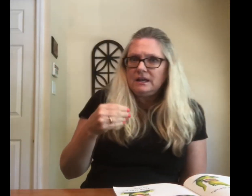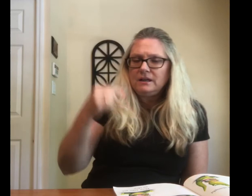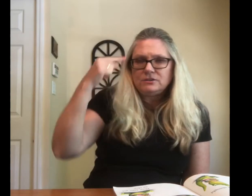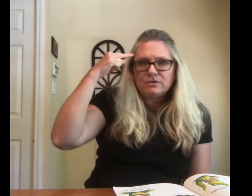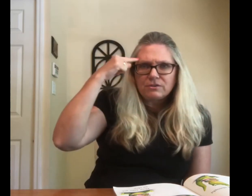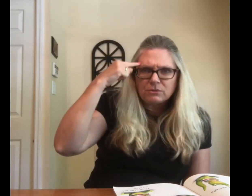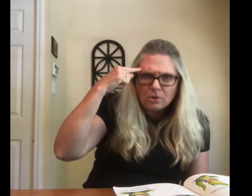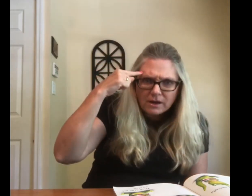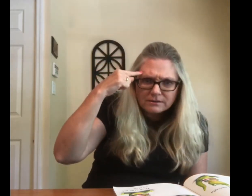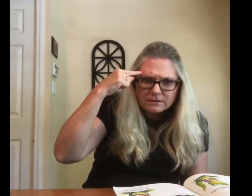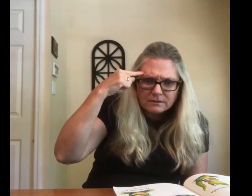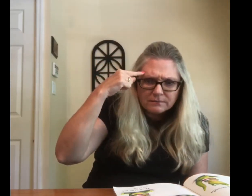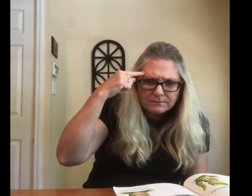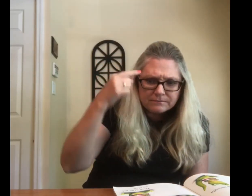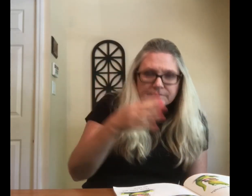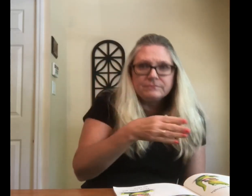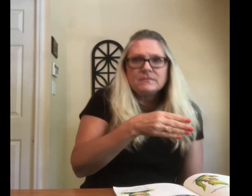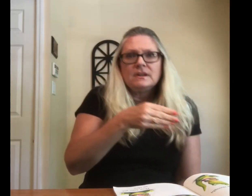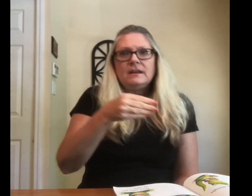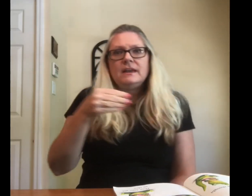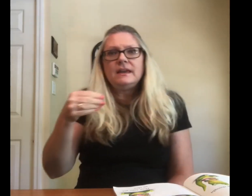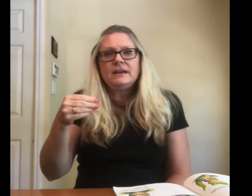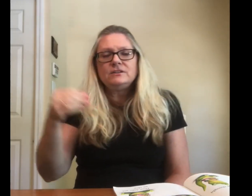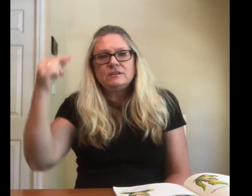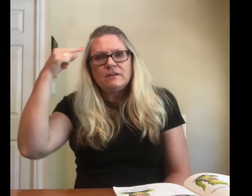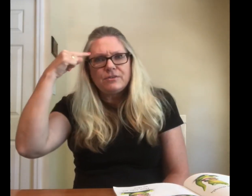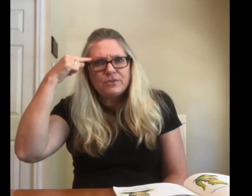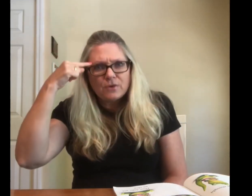and thought and thought.